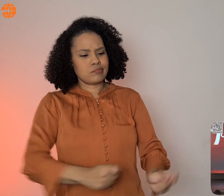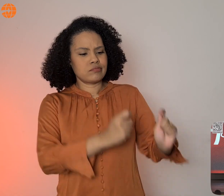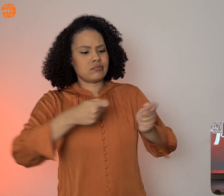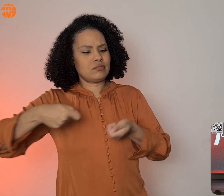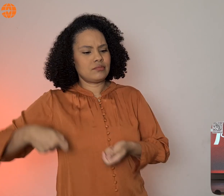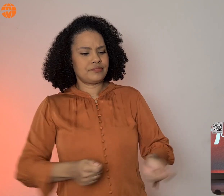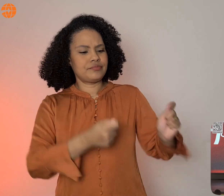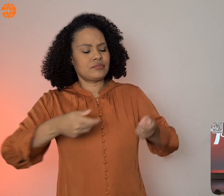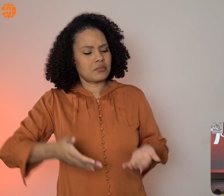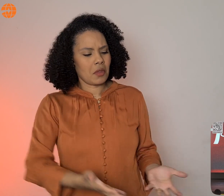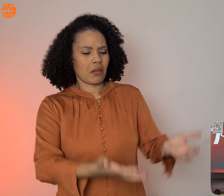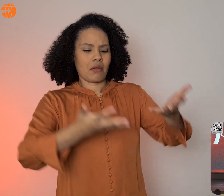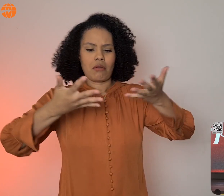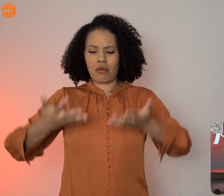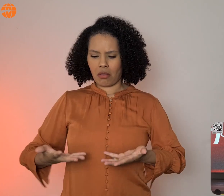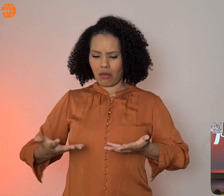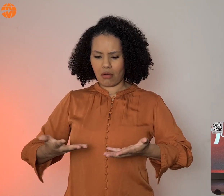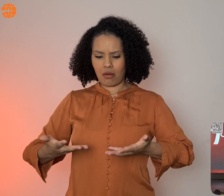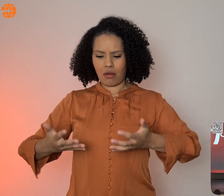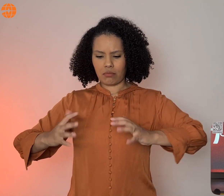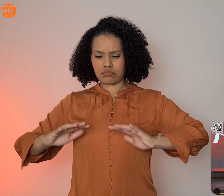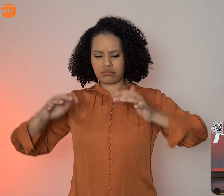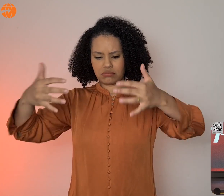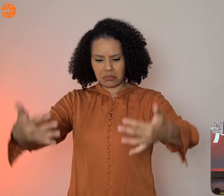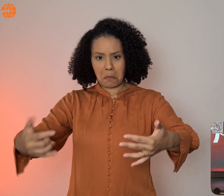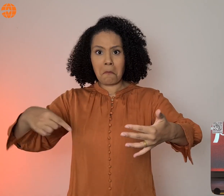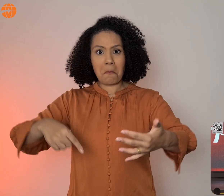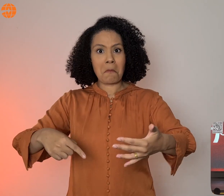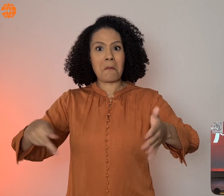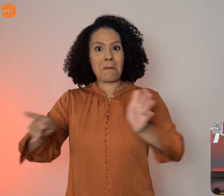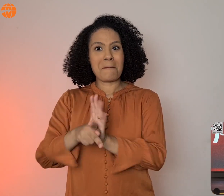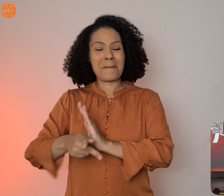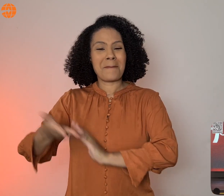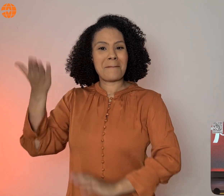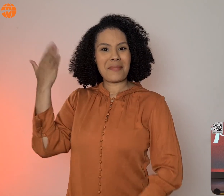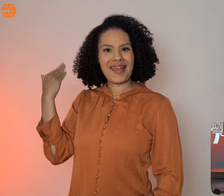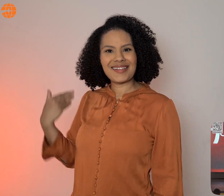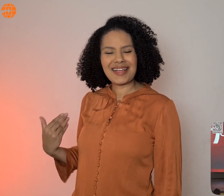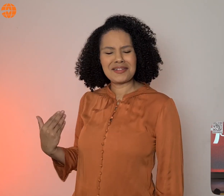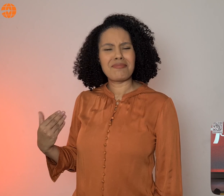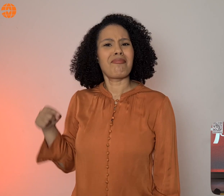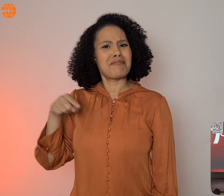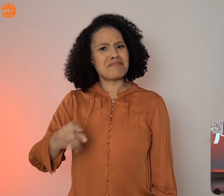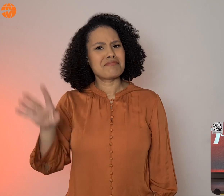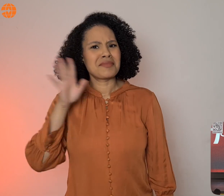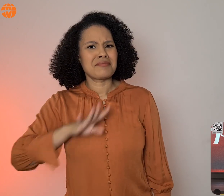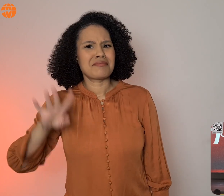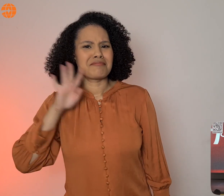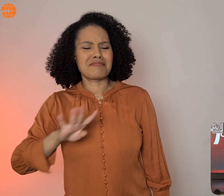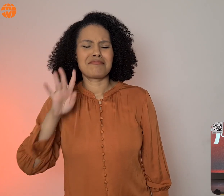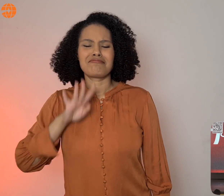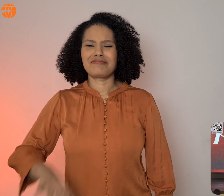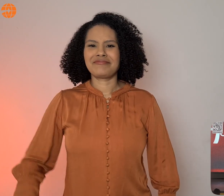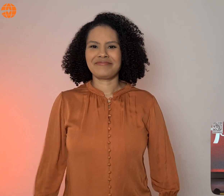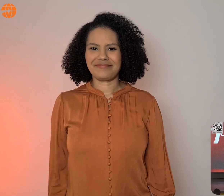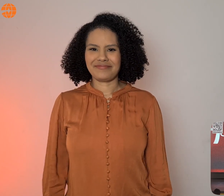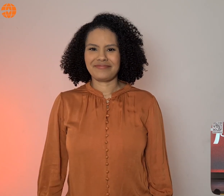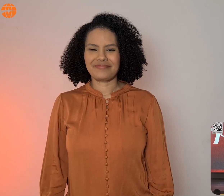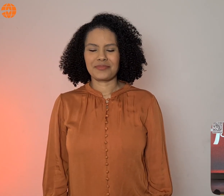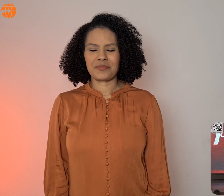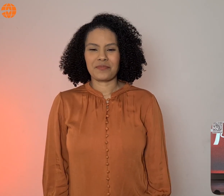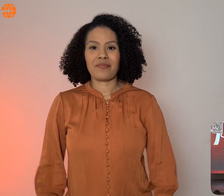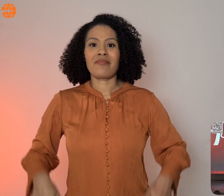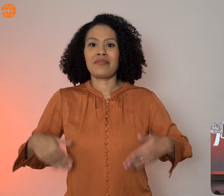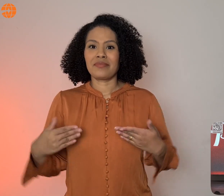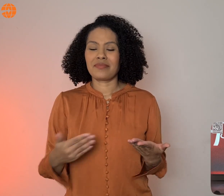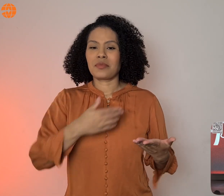e tiram ela e veem as coisas do passado. So it was 1990 and I thought this would be really cool to do a time capsule that we can open